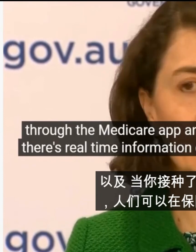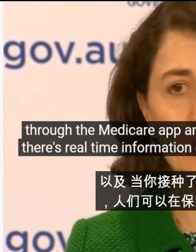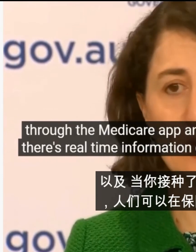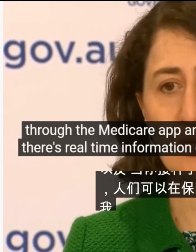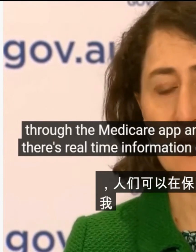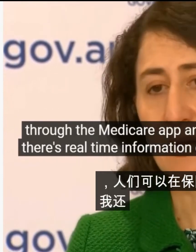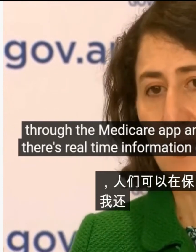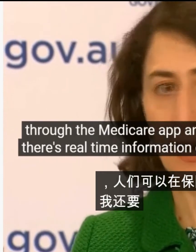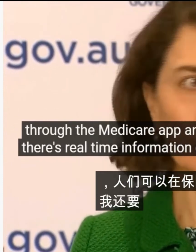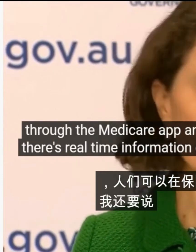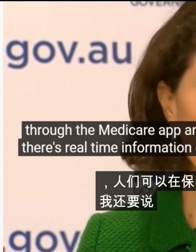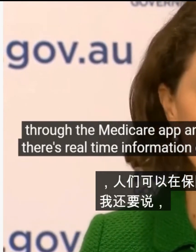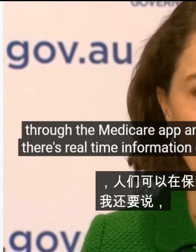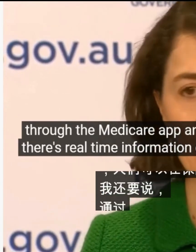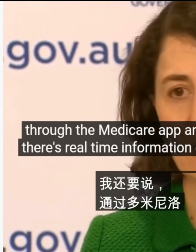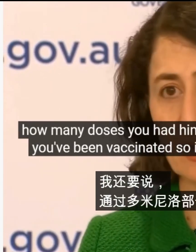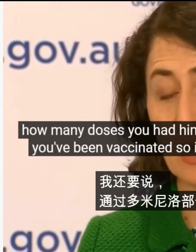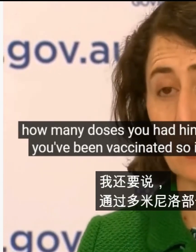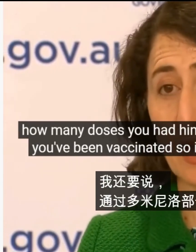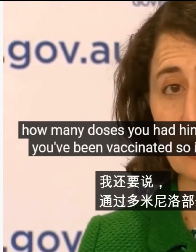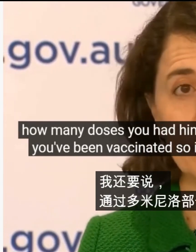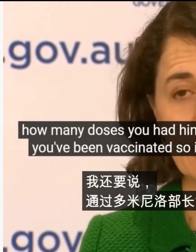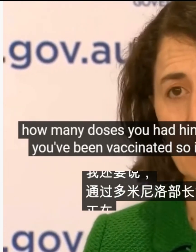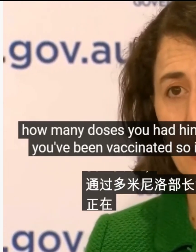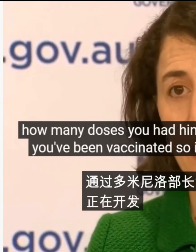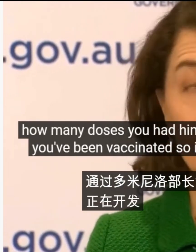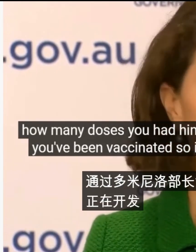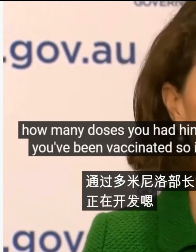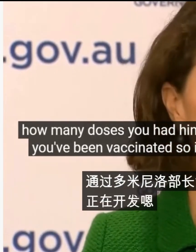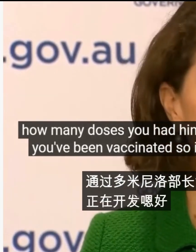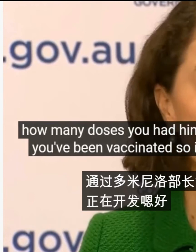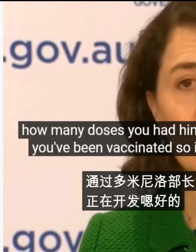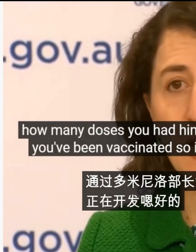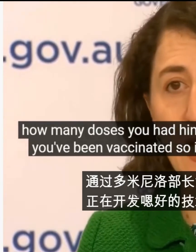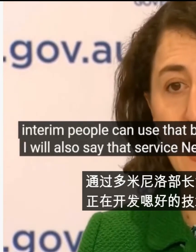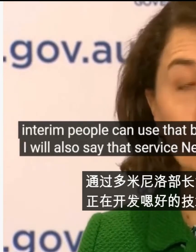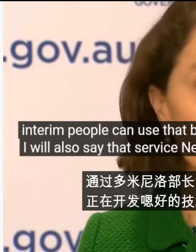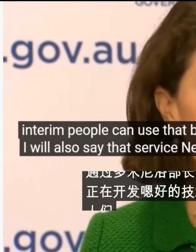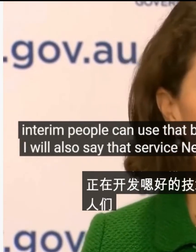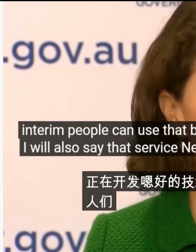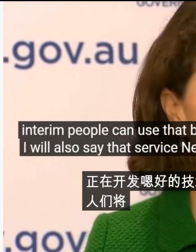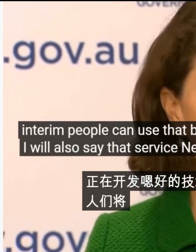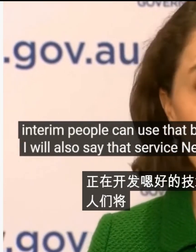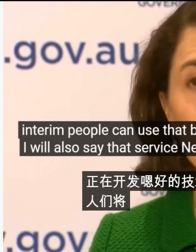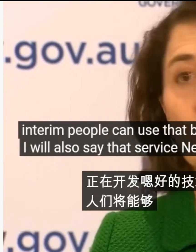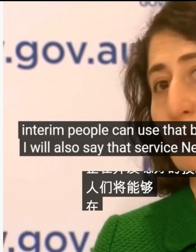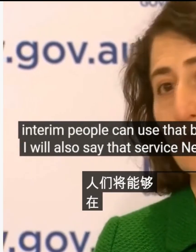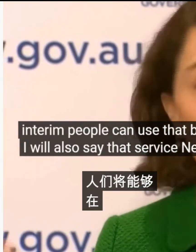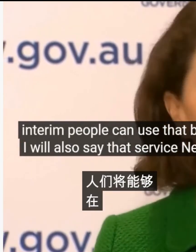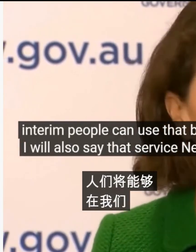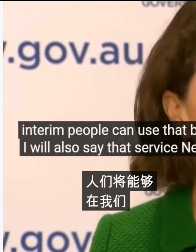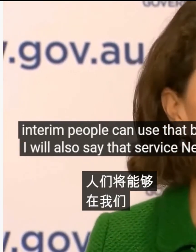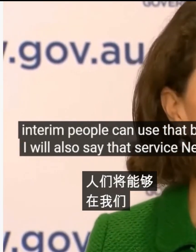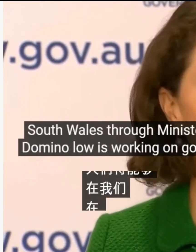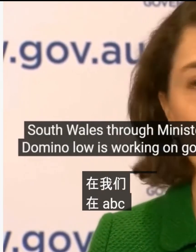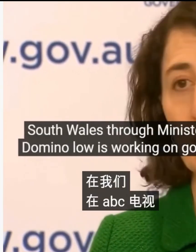use that. But I will also say that Service New South Wales, through Minister Dominello, is working on good technology where people will be able to do everything at the one go. This